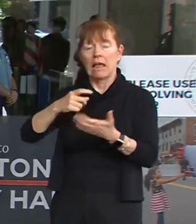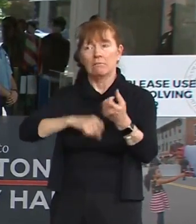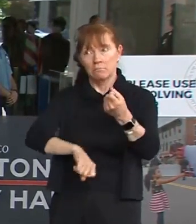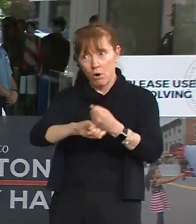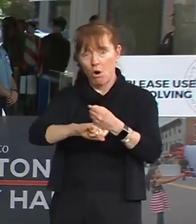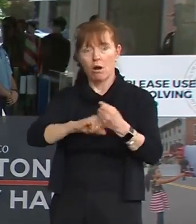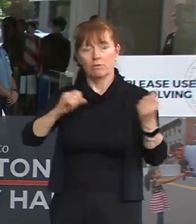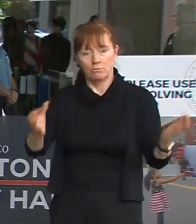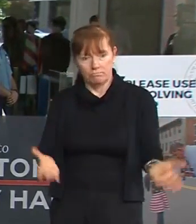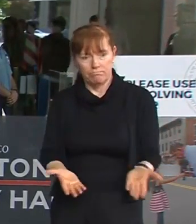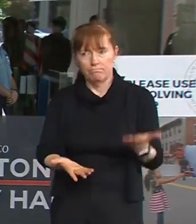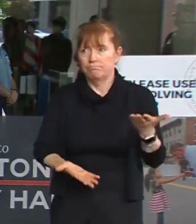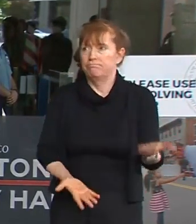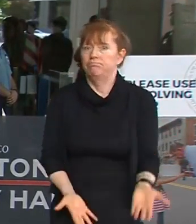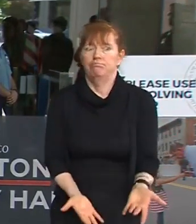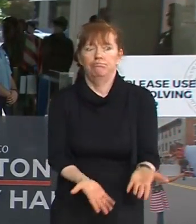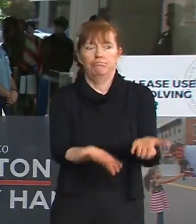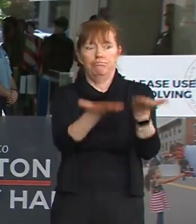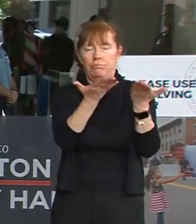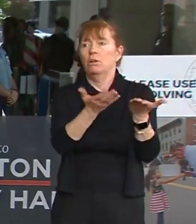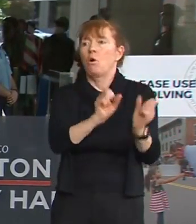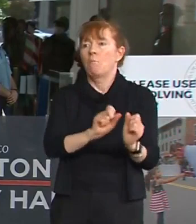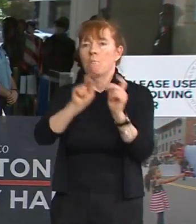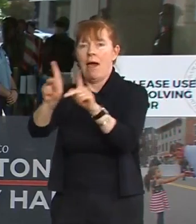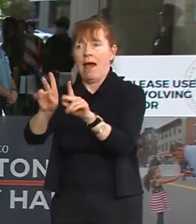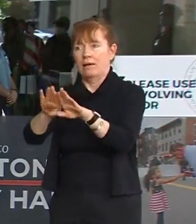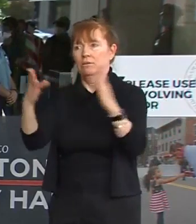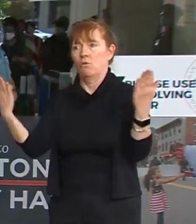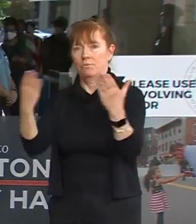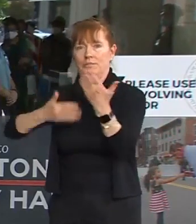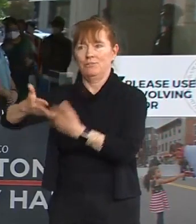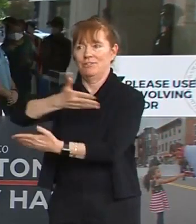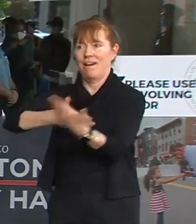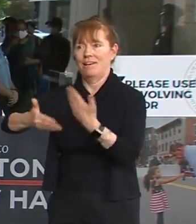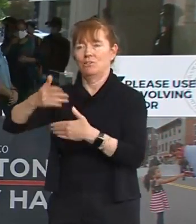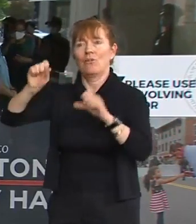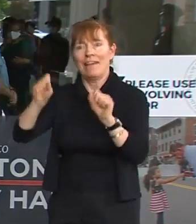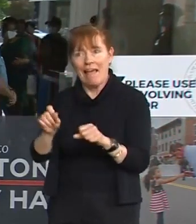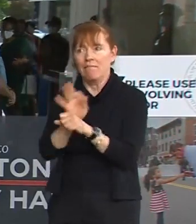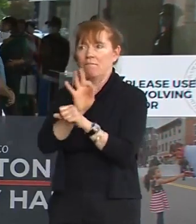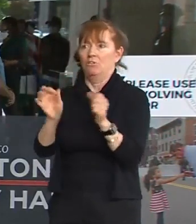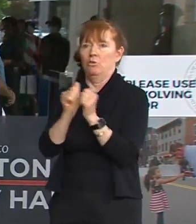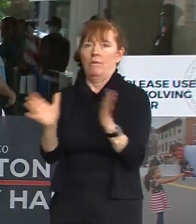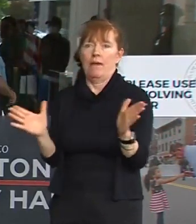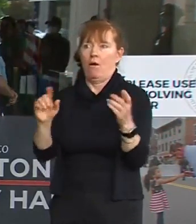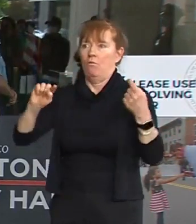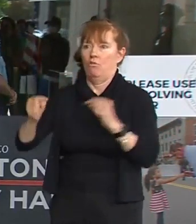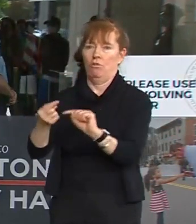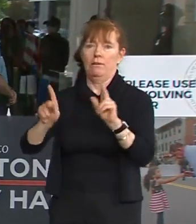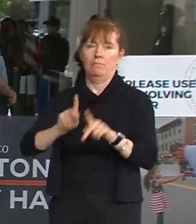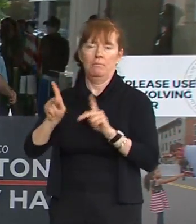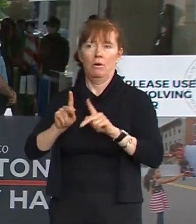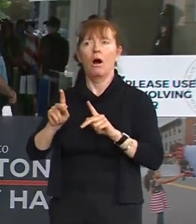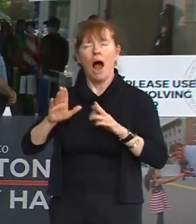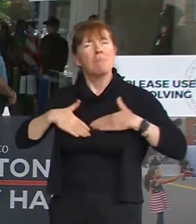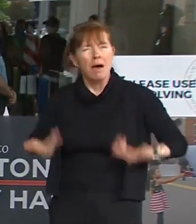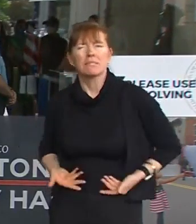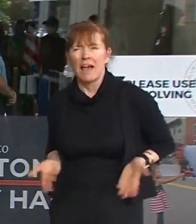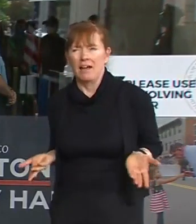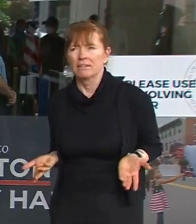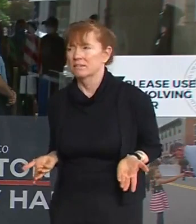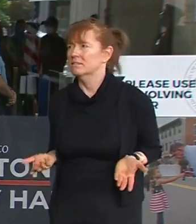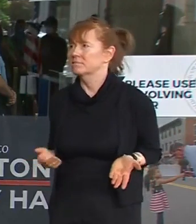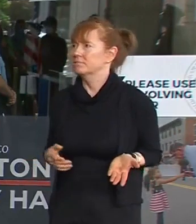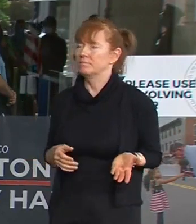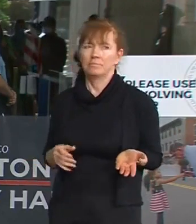and hopefully citizens that will be able to function without committing acts of violence. So that's why I'm upset. Is there